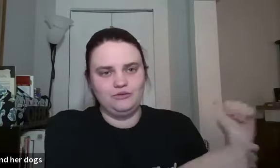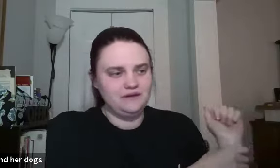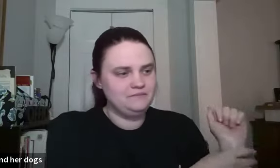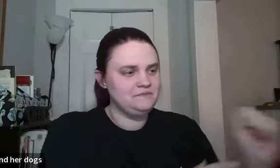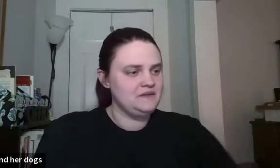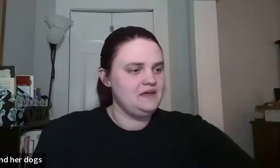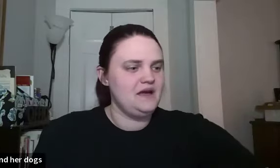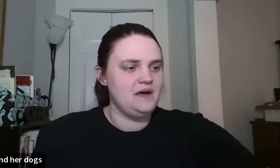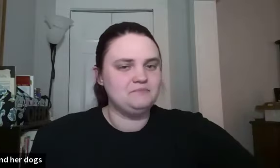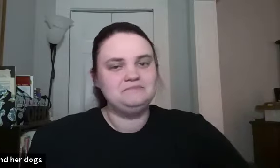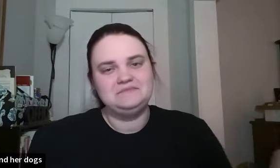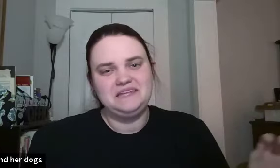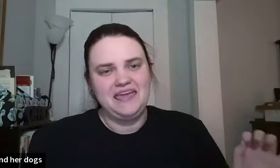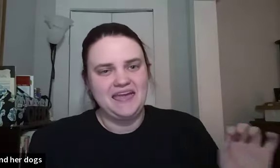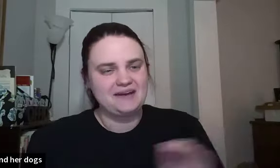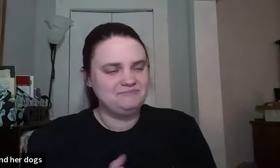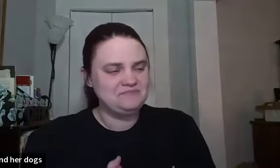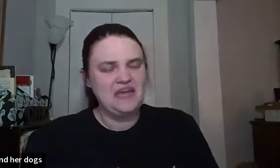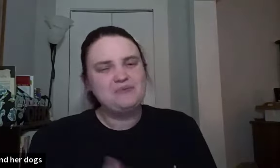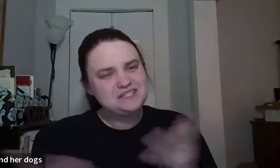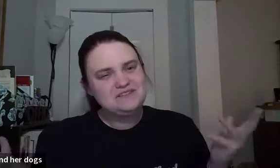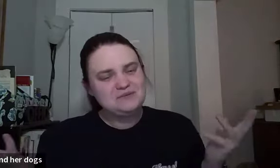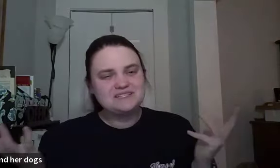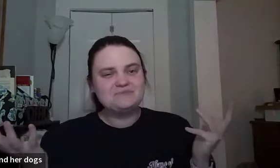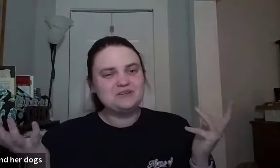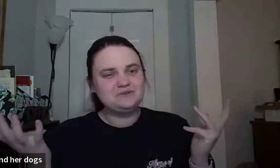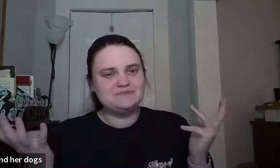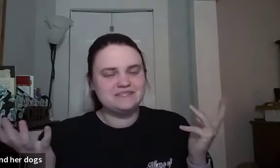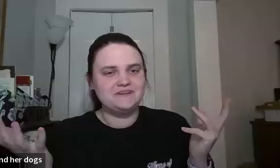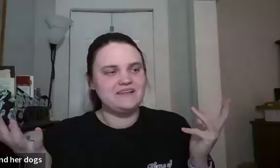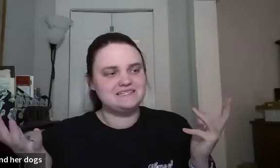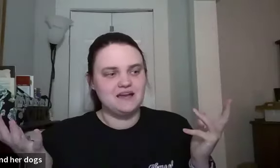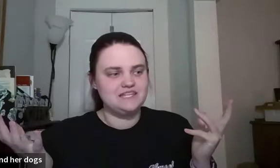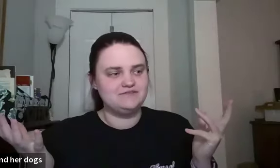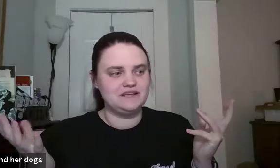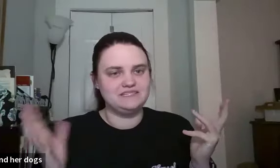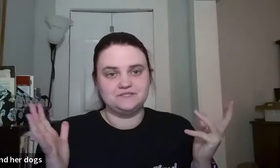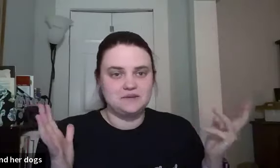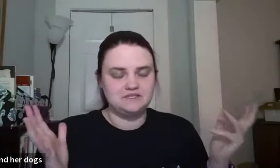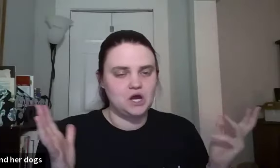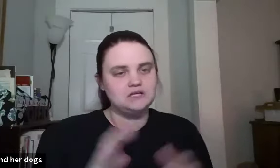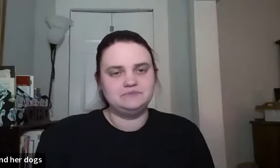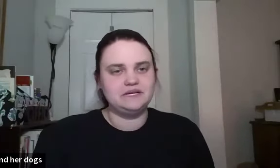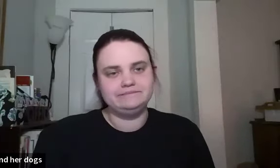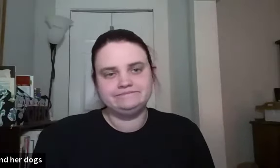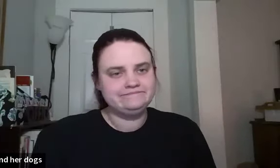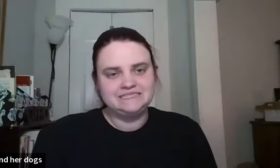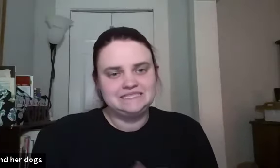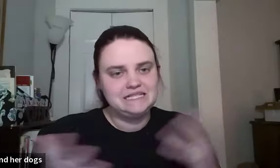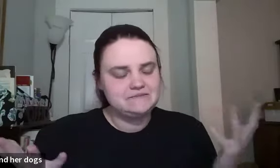thing. Yeah. I wish that there were some really cool specific like signs for like different types of dogs, but